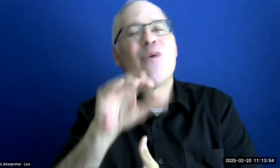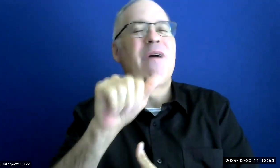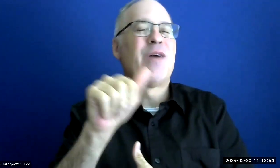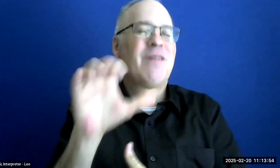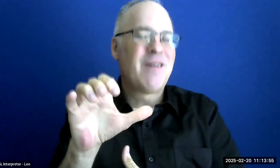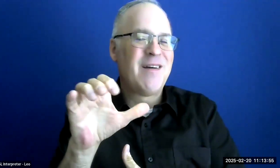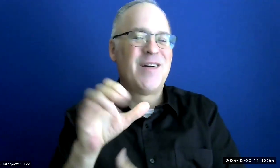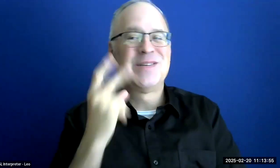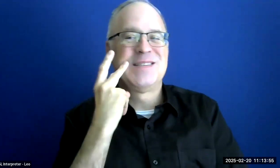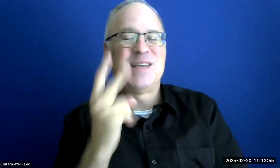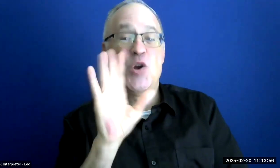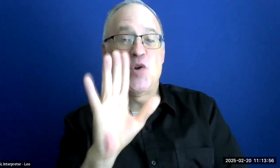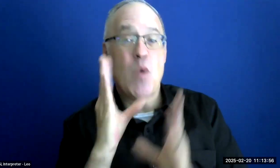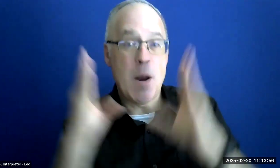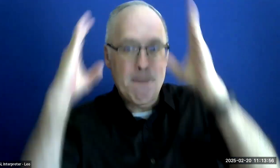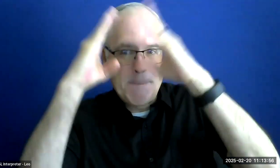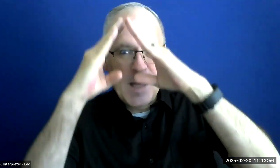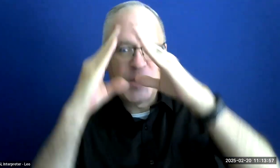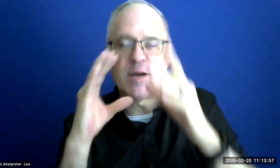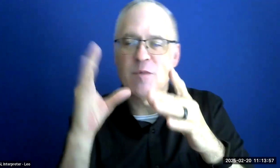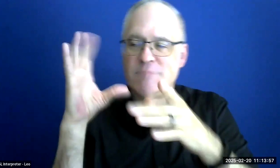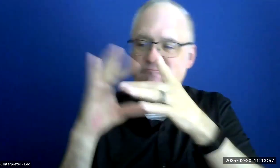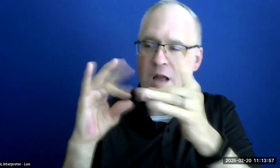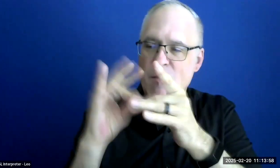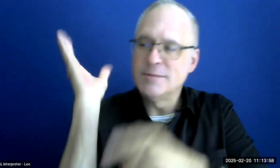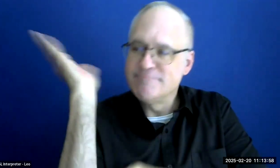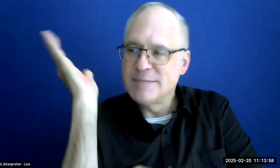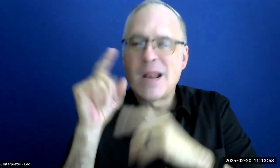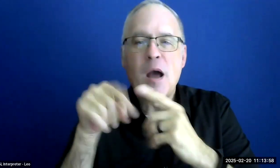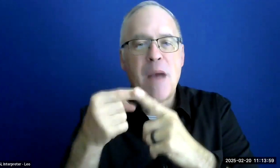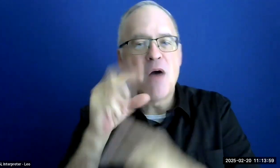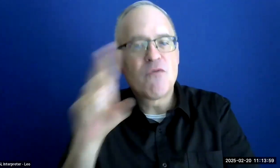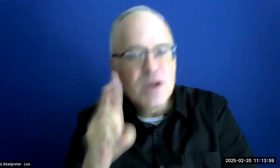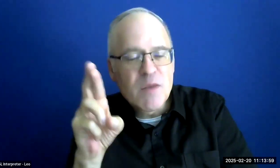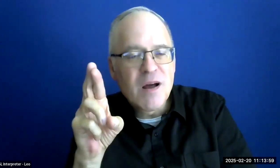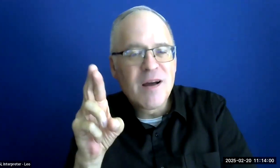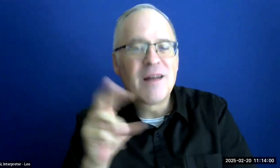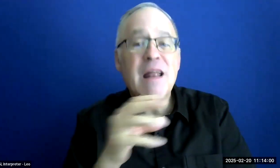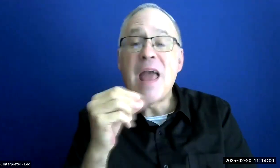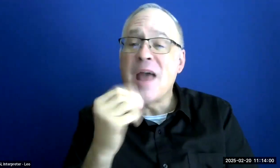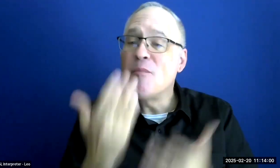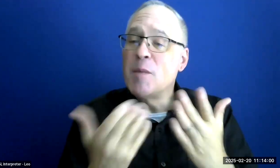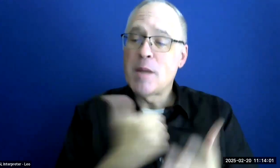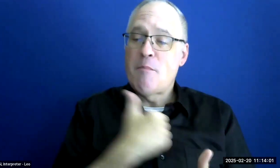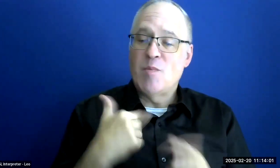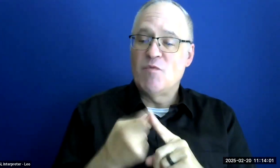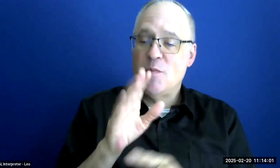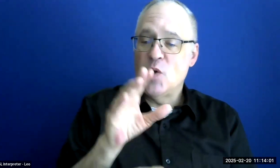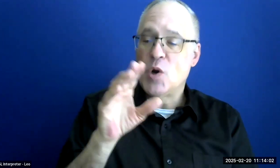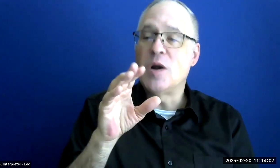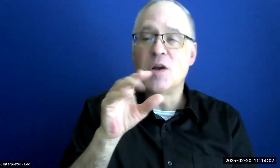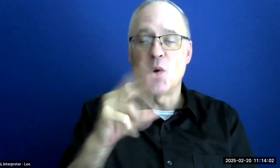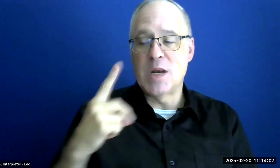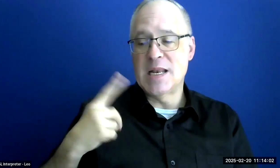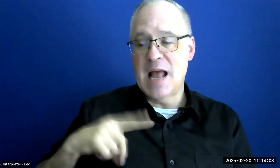your bishop talking about the importance of regionalization and members of your general conference delegation talking about why they voted